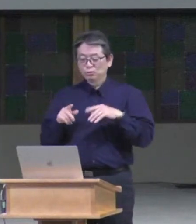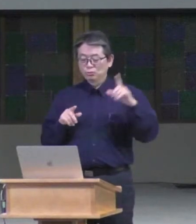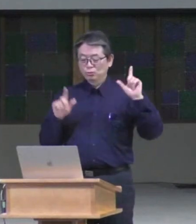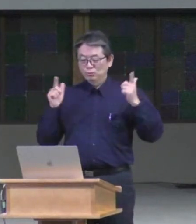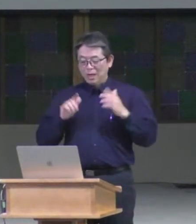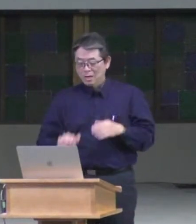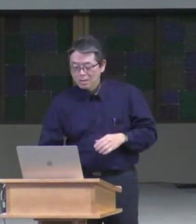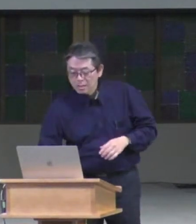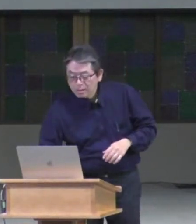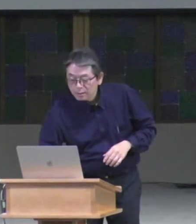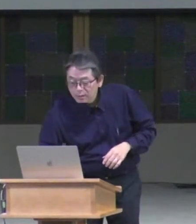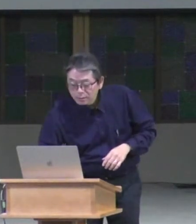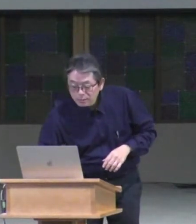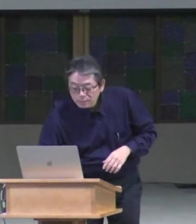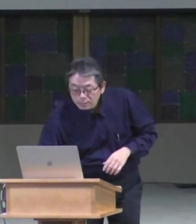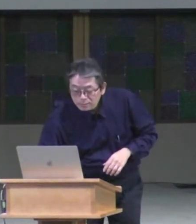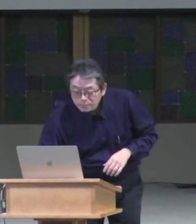This is what our church looks like.